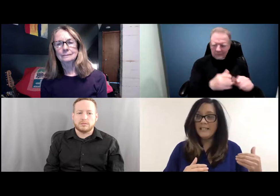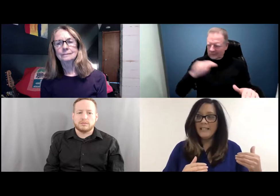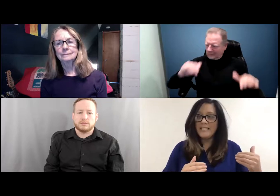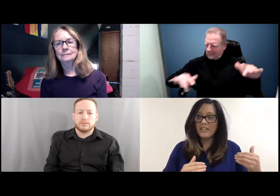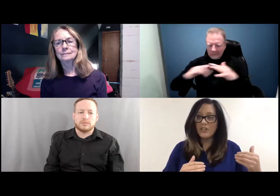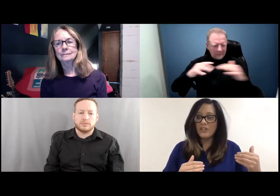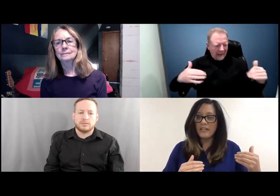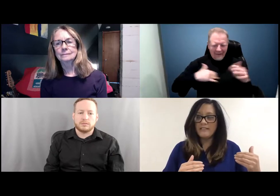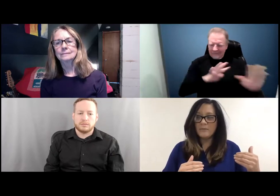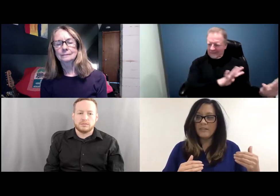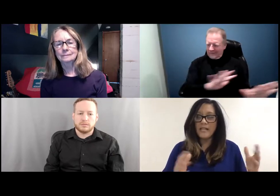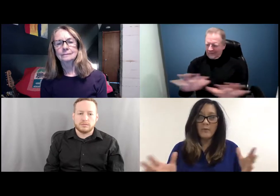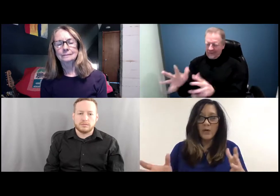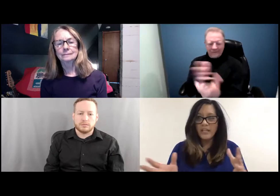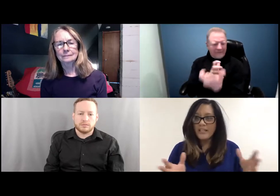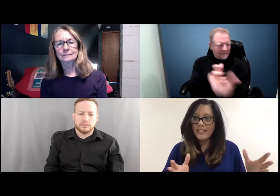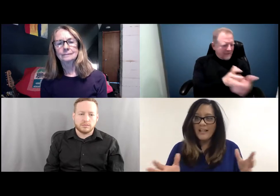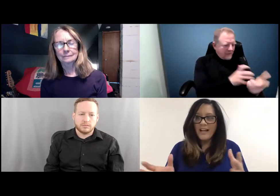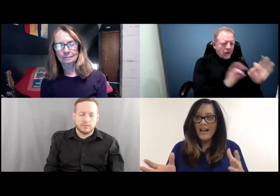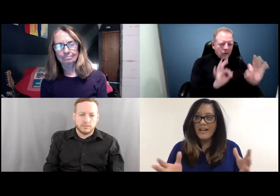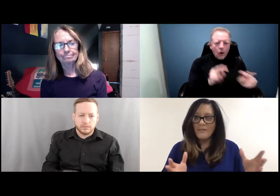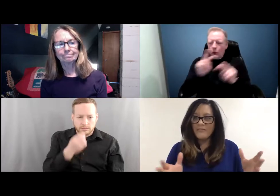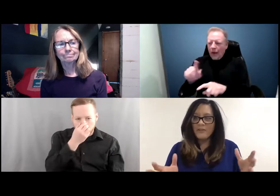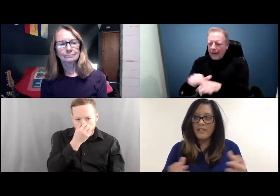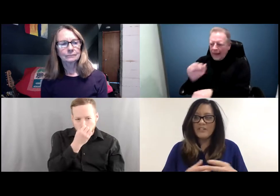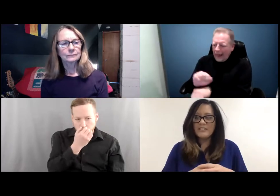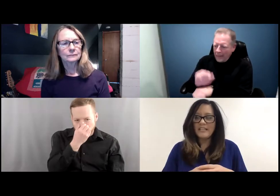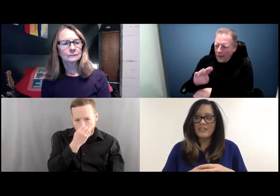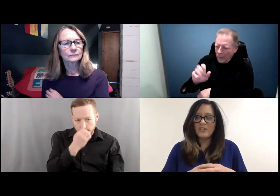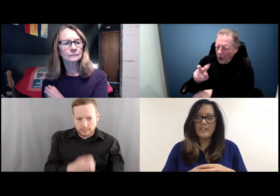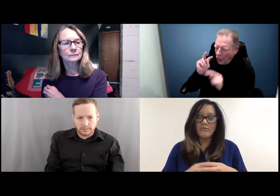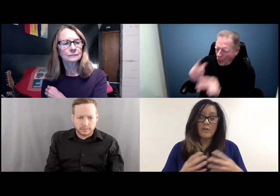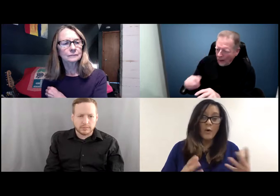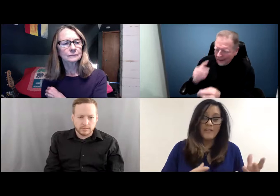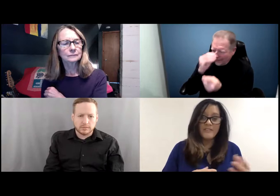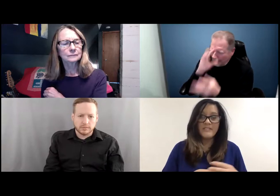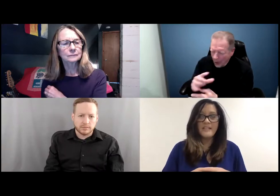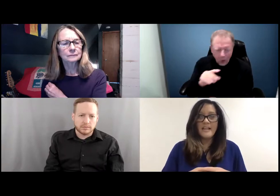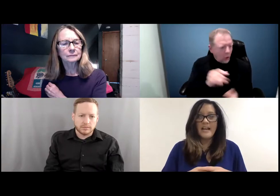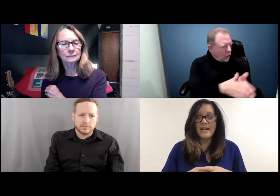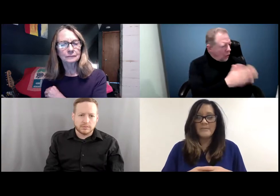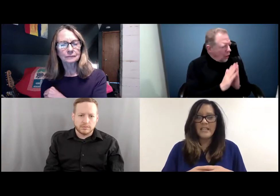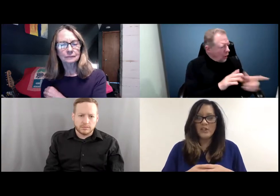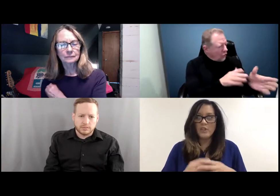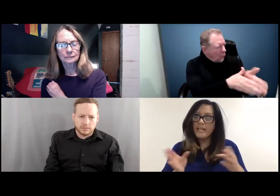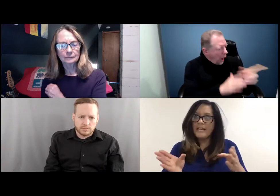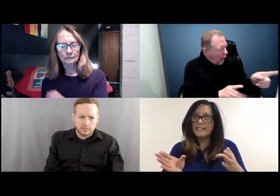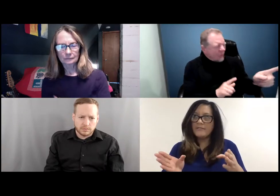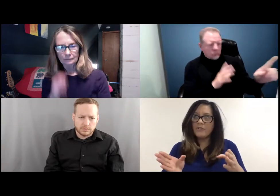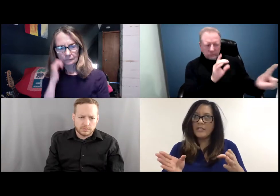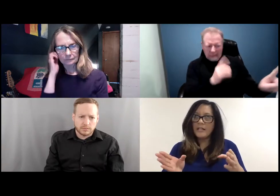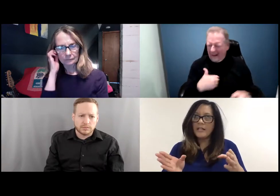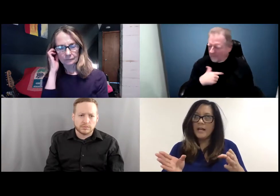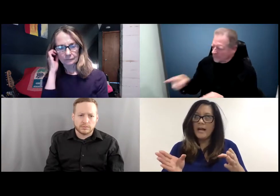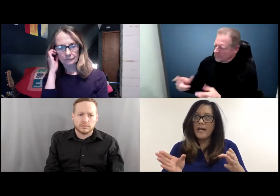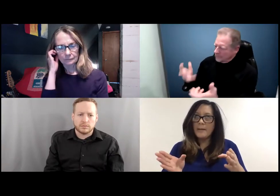need? Taking a look at some of the labor market information, taking a look at the requests, taking a look at